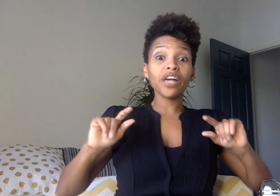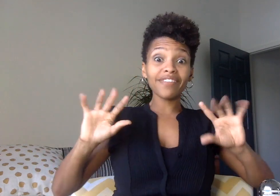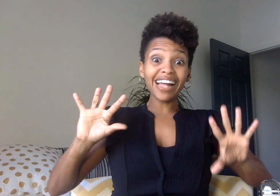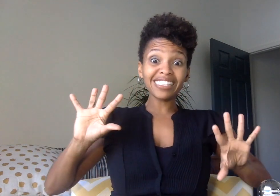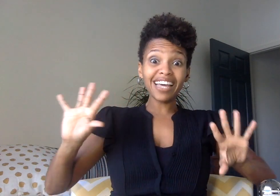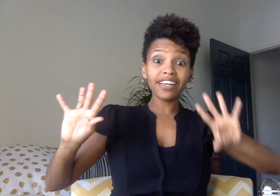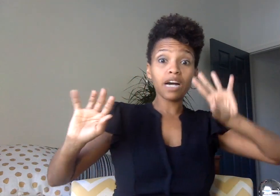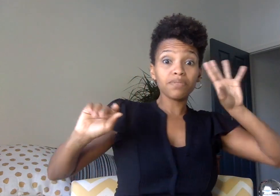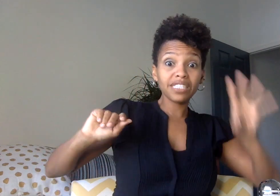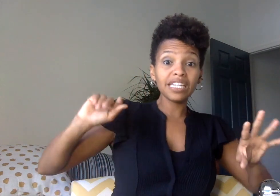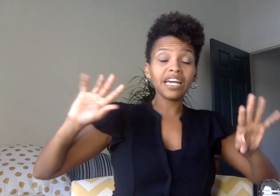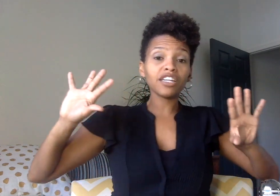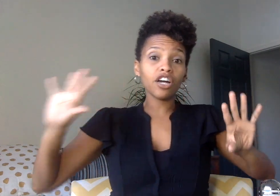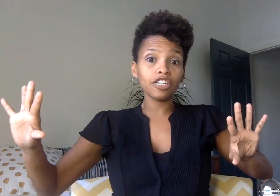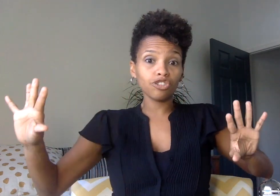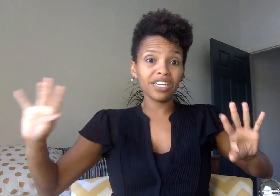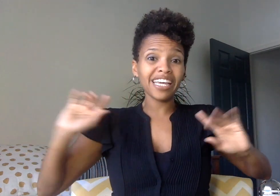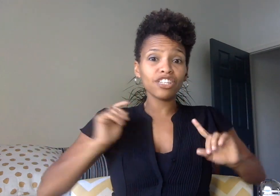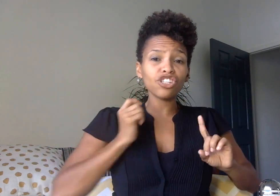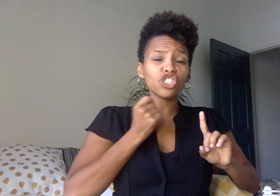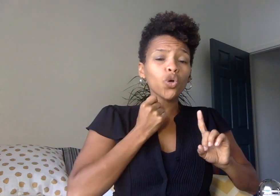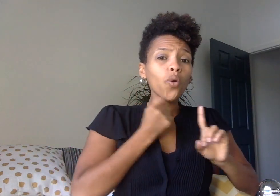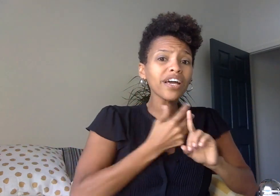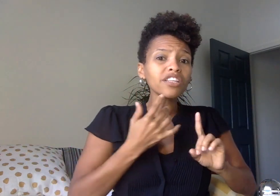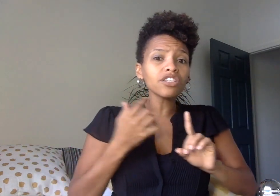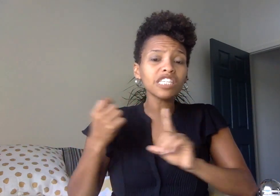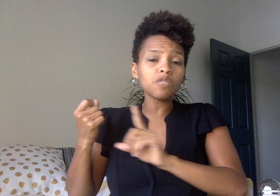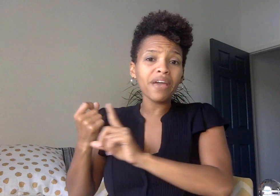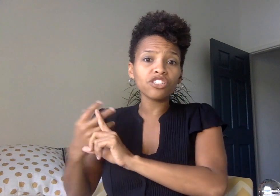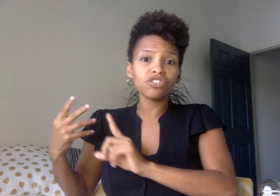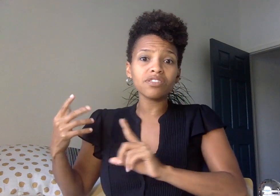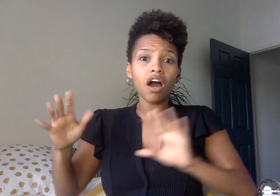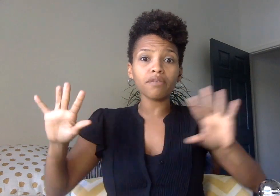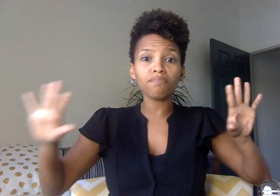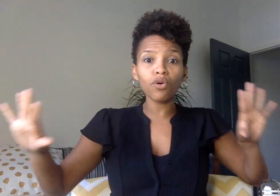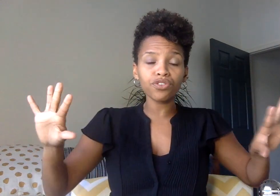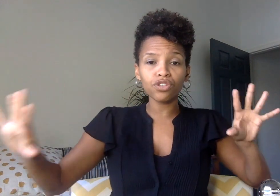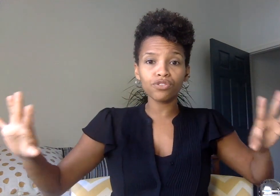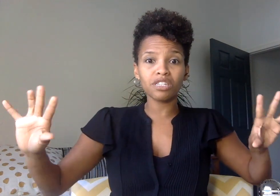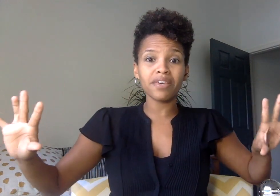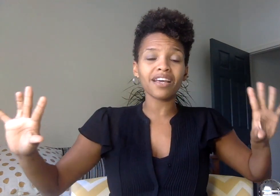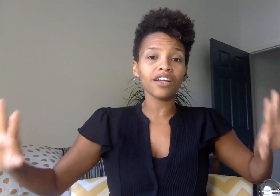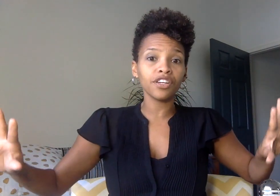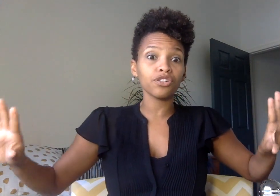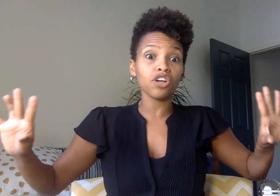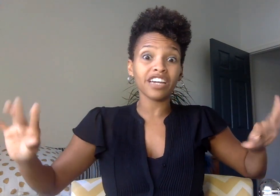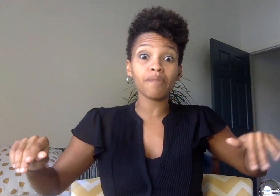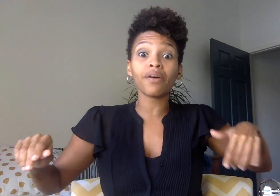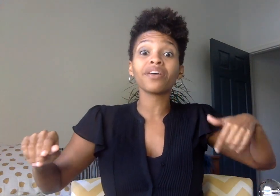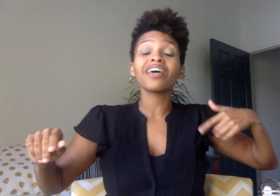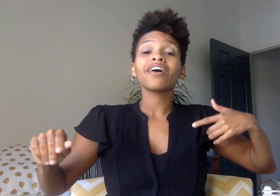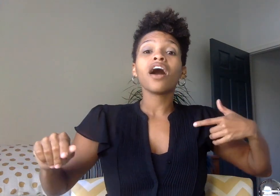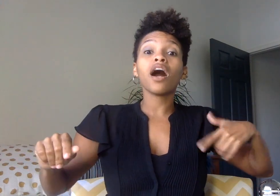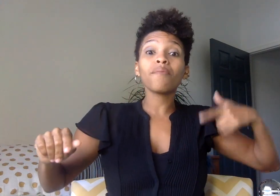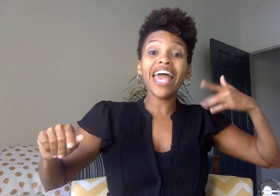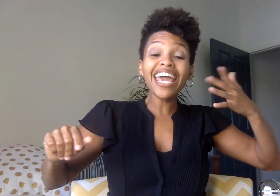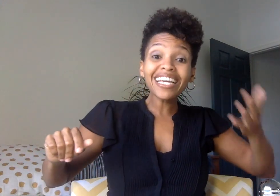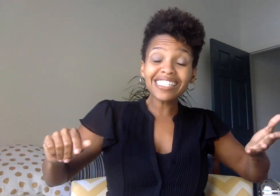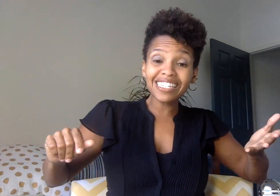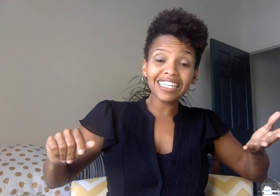that's setting up city and country. And again, just quick little expansions on both of those to make it clear that you're talking about a